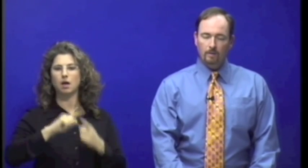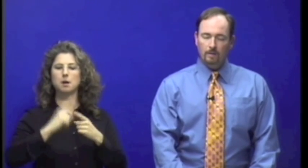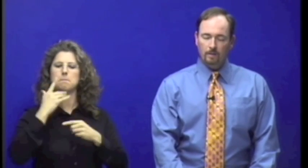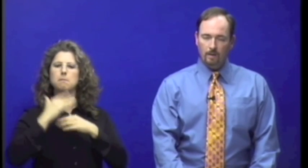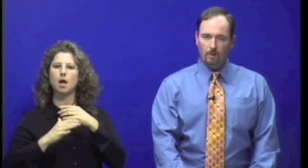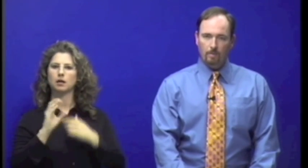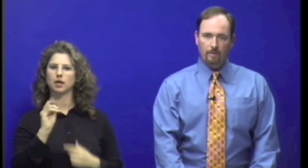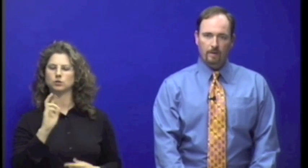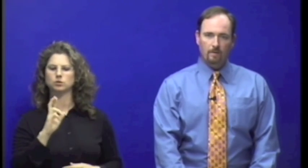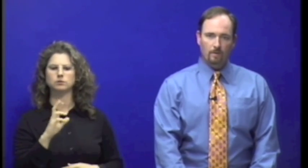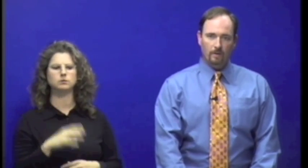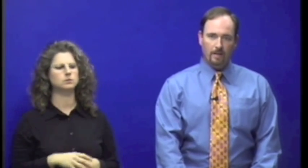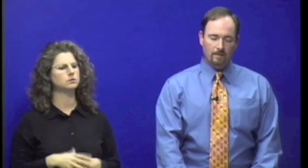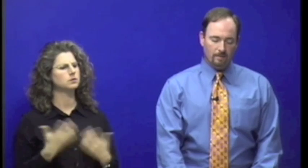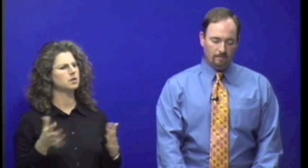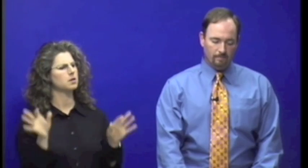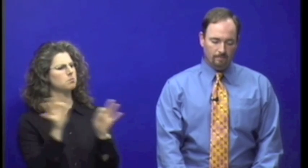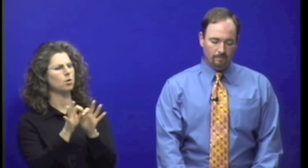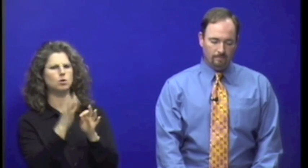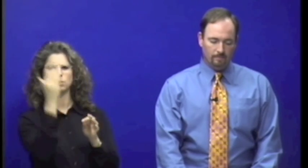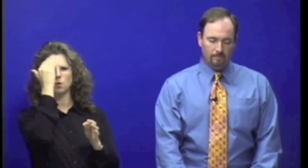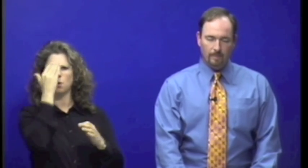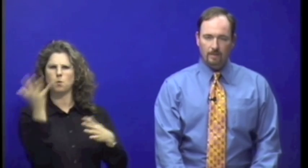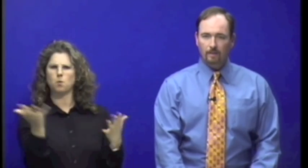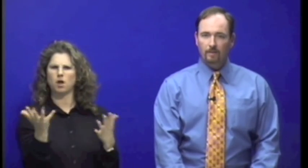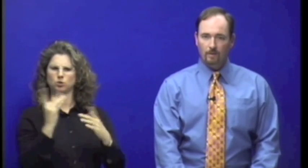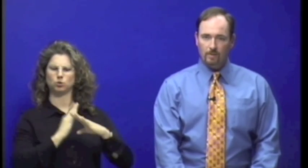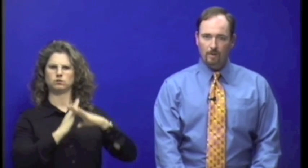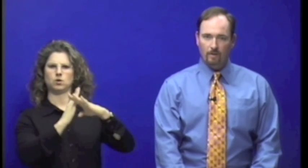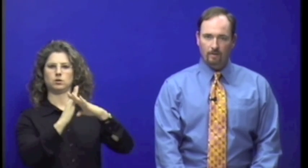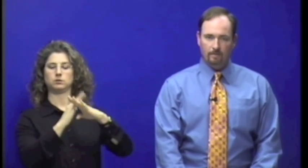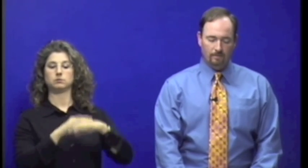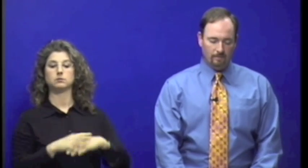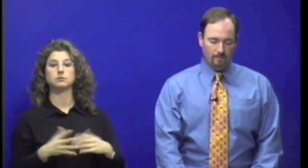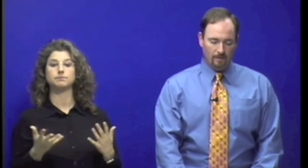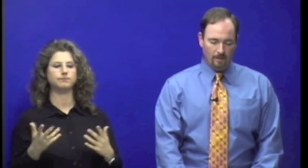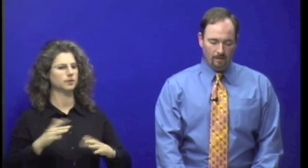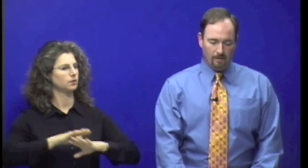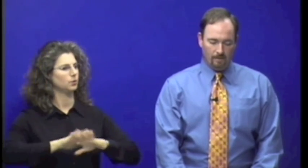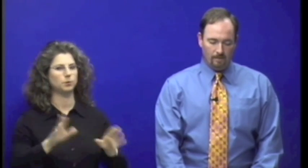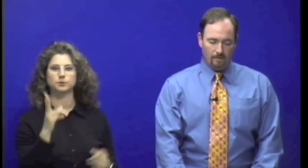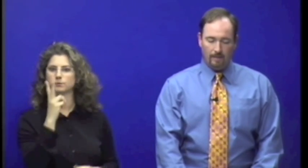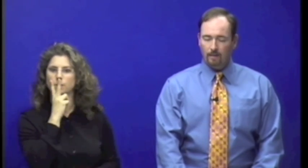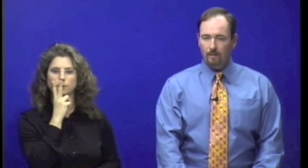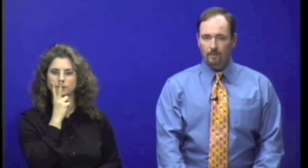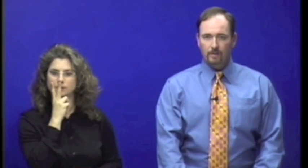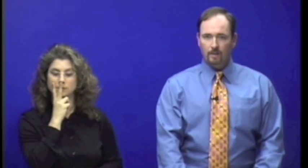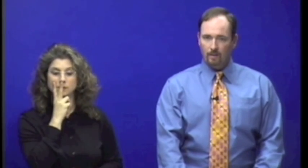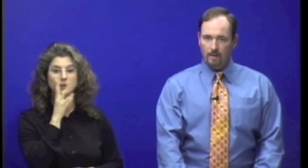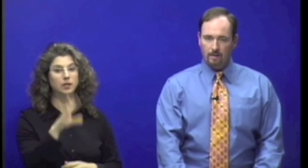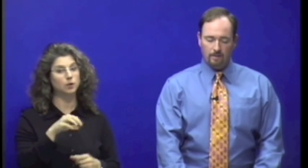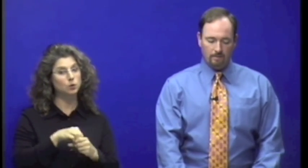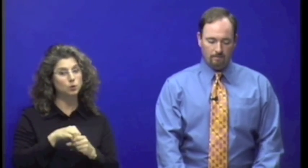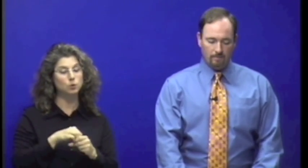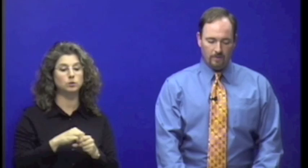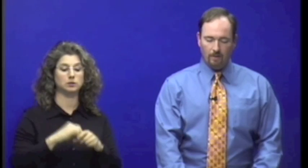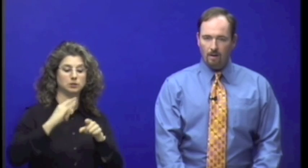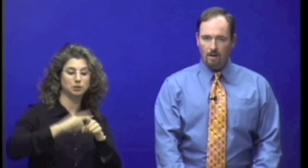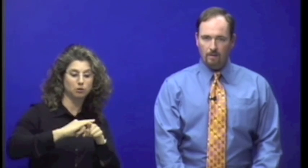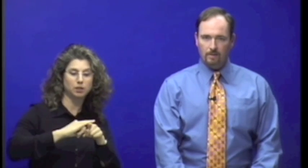So what do you need to know to prevent oral cancer? Basically, don't smoke. And that includes